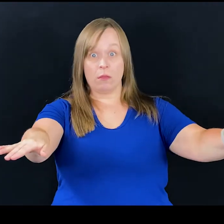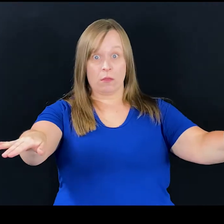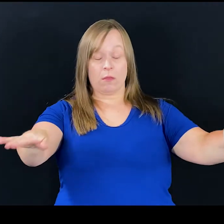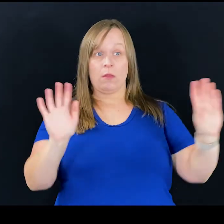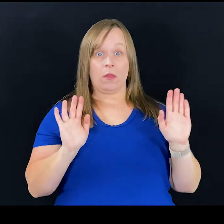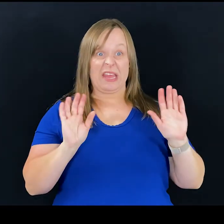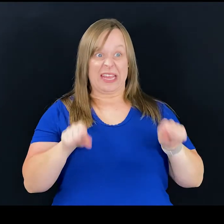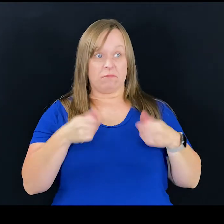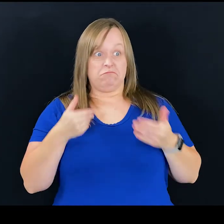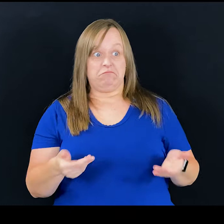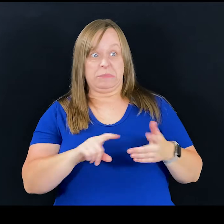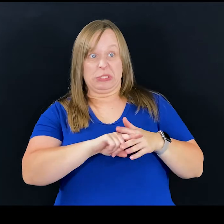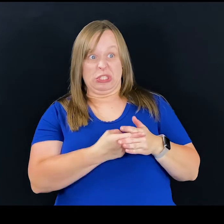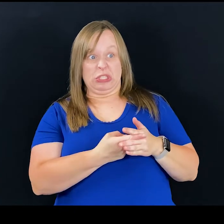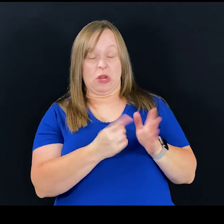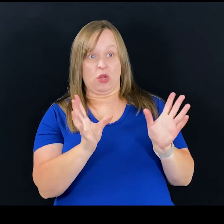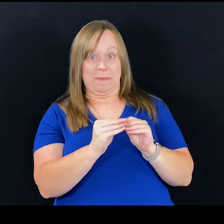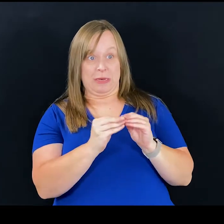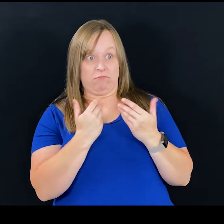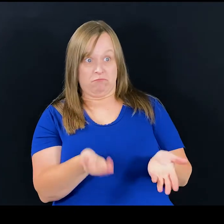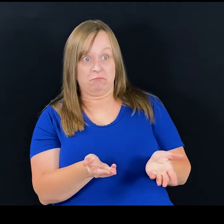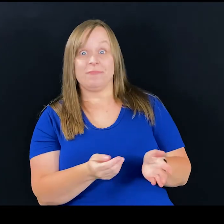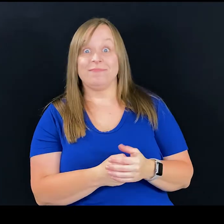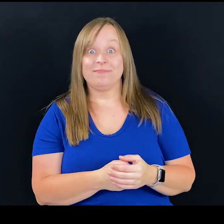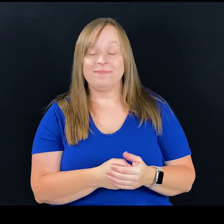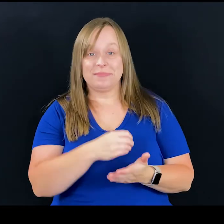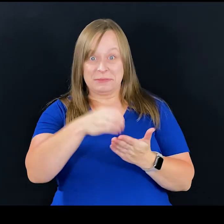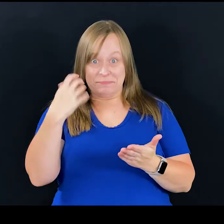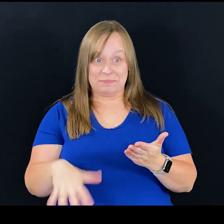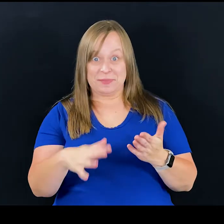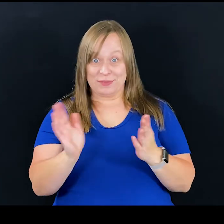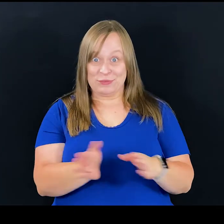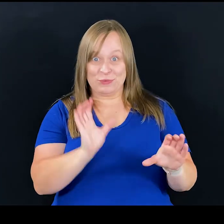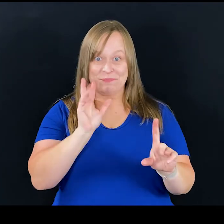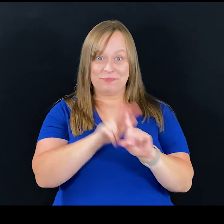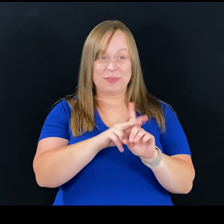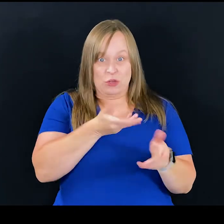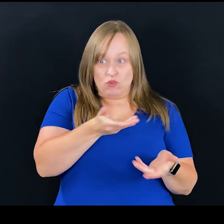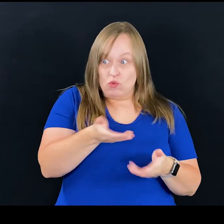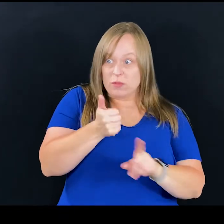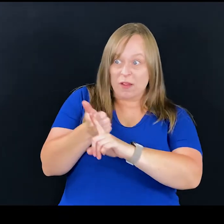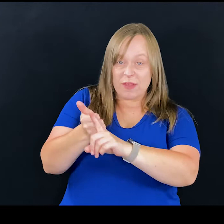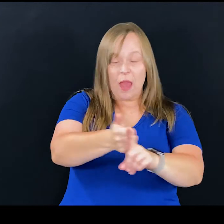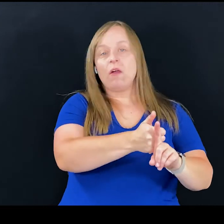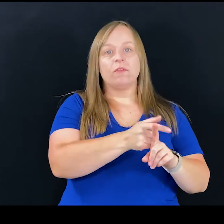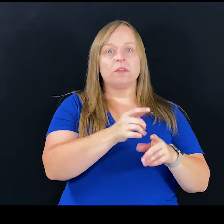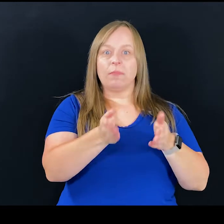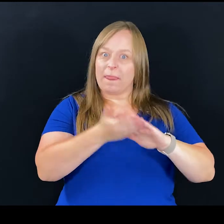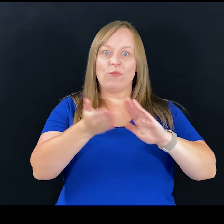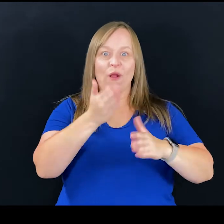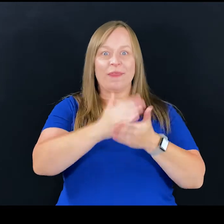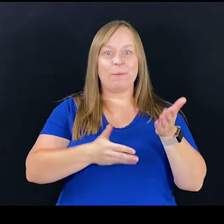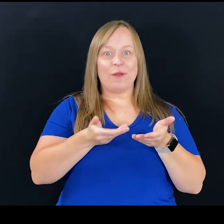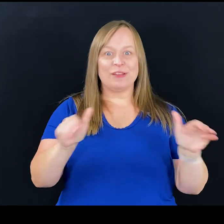say, can we make this meeting start? And can we all introduce ourselves? And